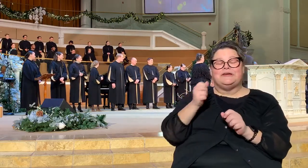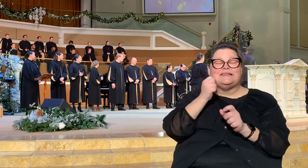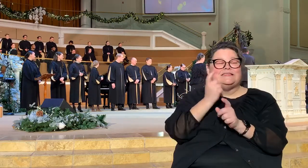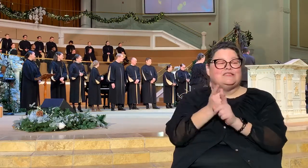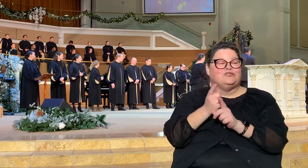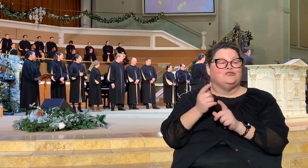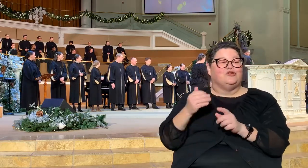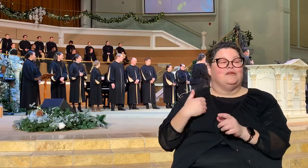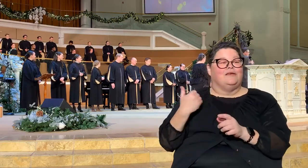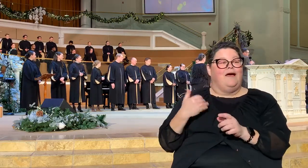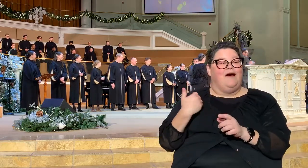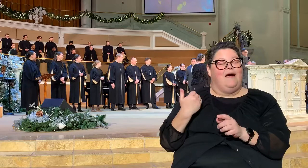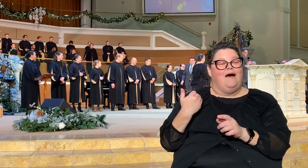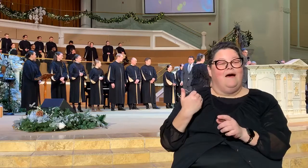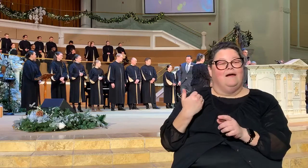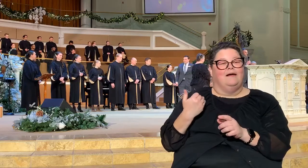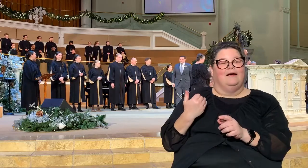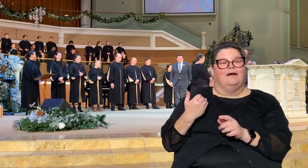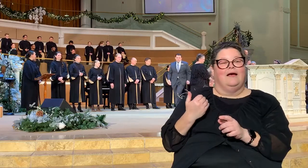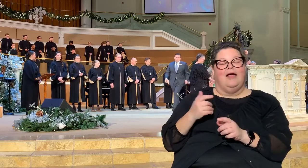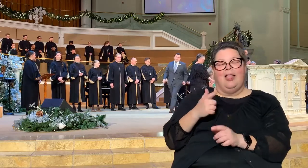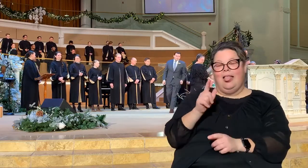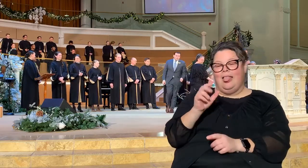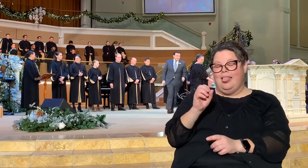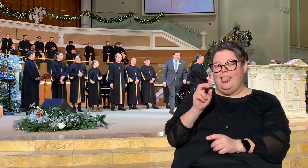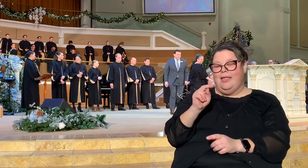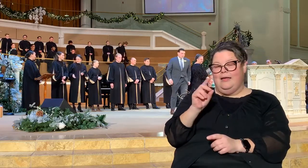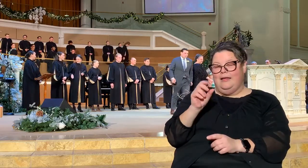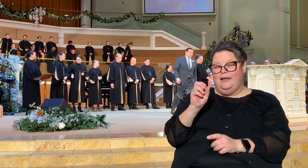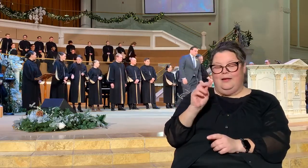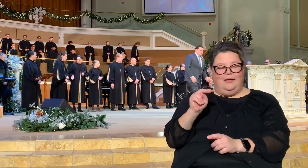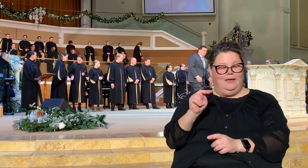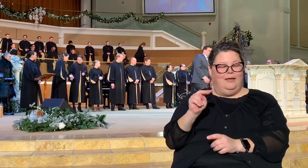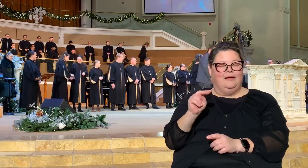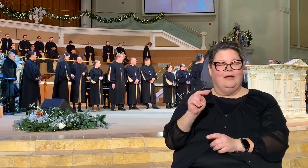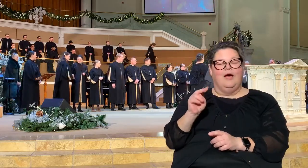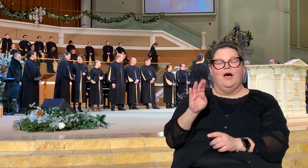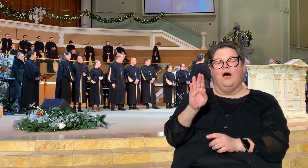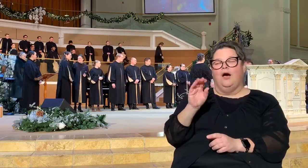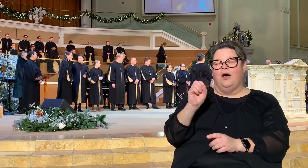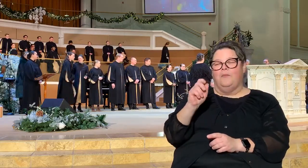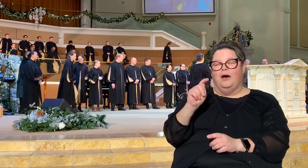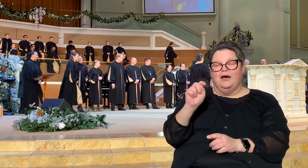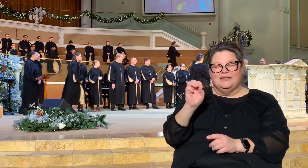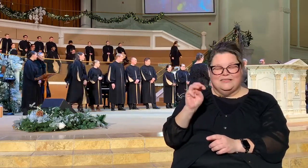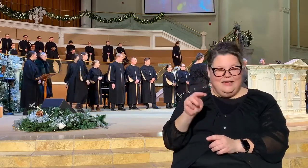London, Boston, and Haiti, Brother Boston, and Sister Haley.